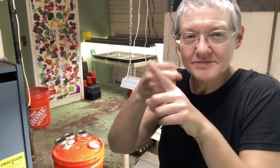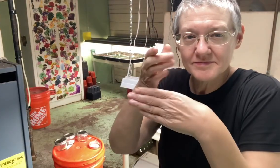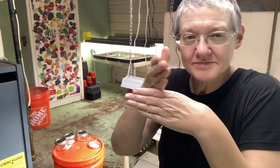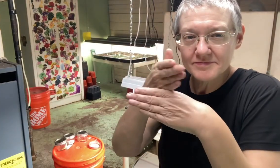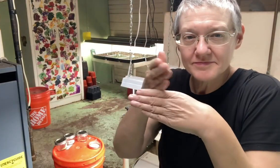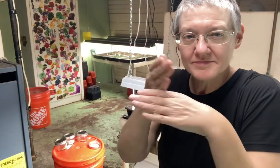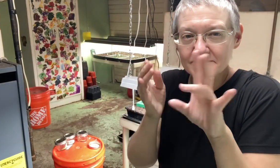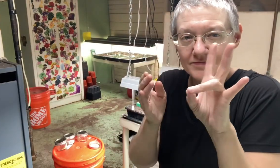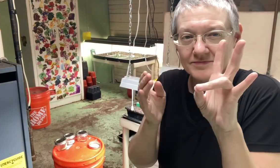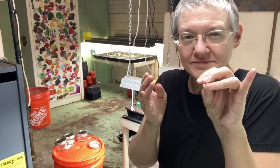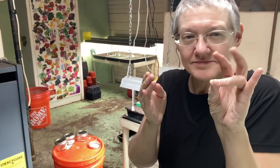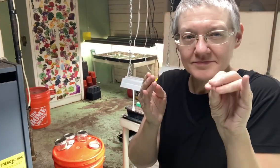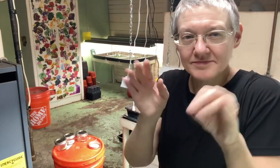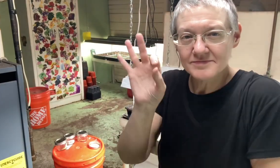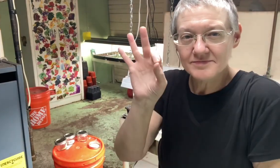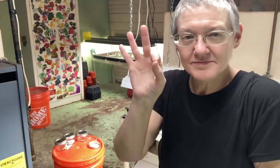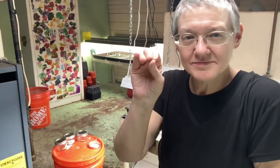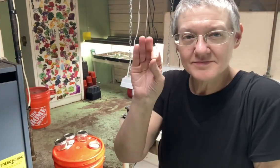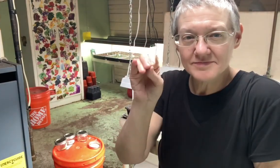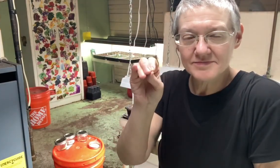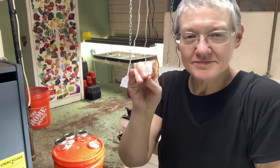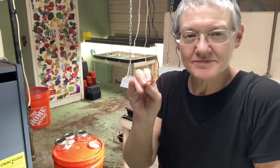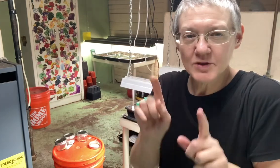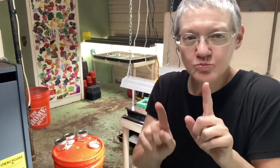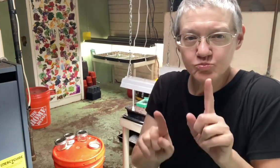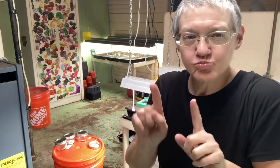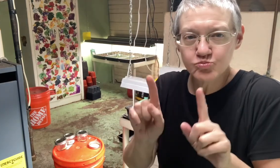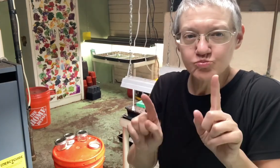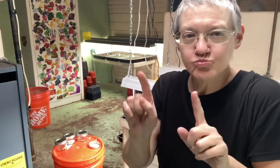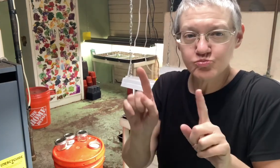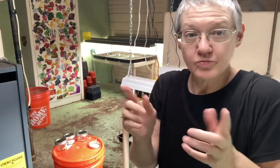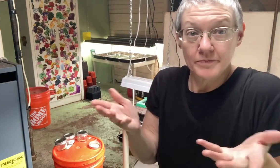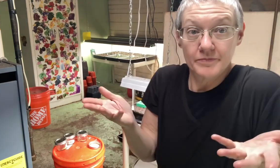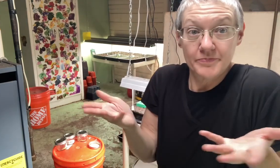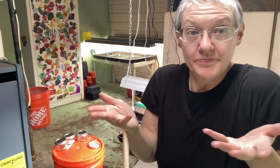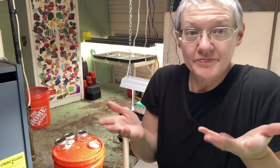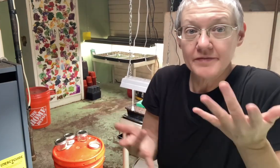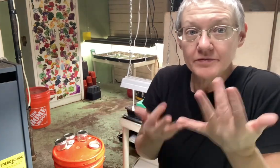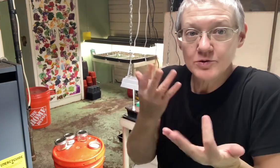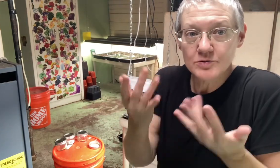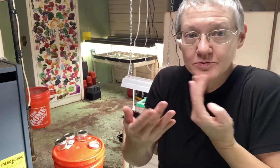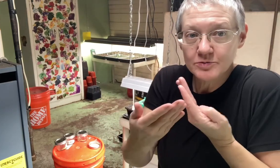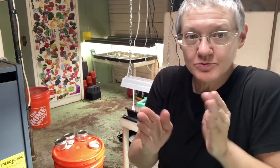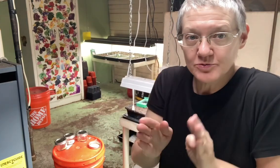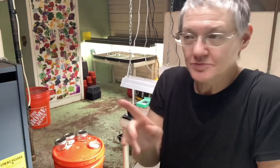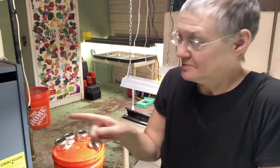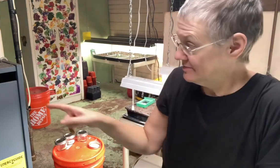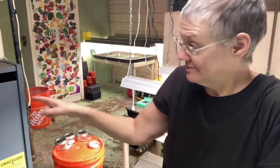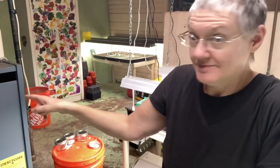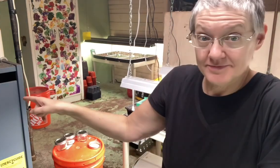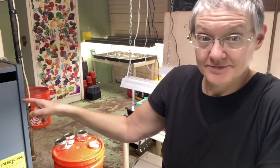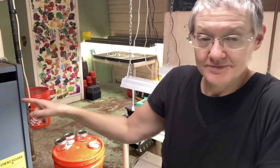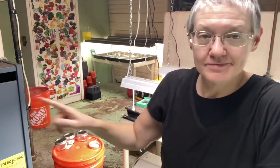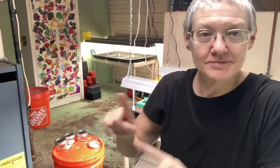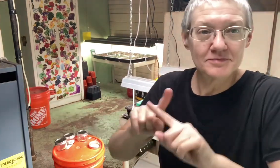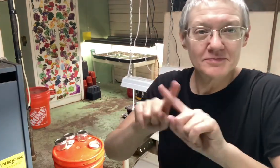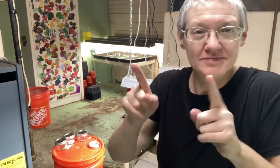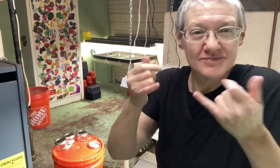Now pepper seeds need a temperature between 70 and 90 degrees to germinate. And this is our furnace